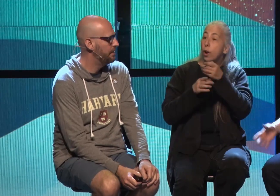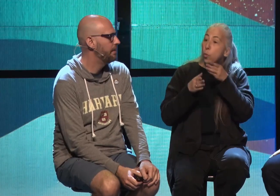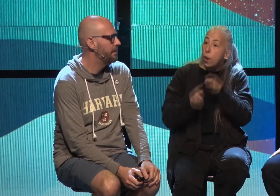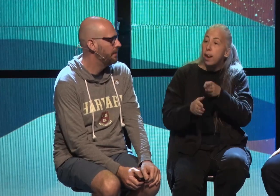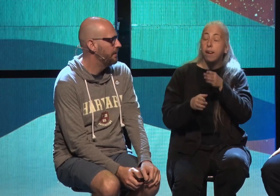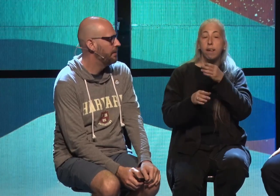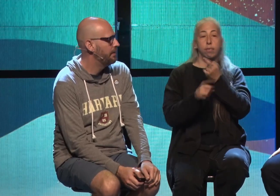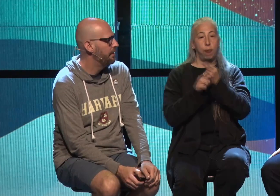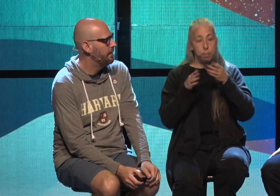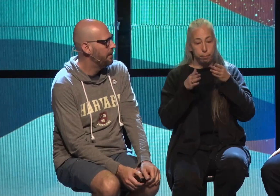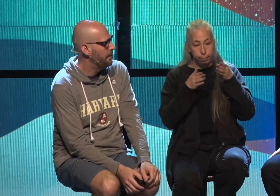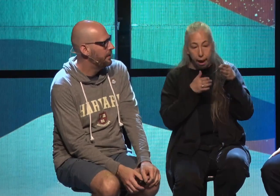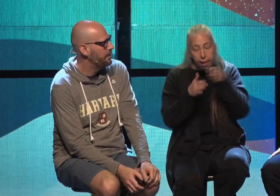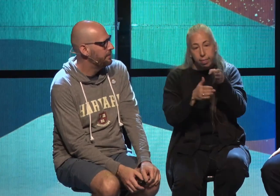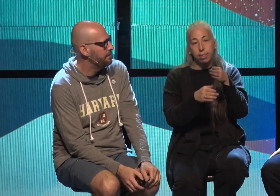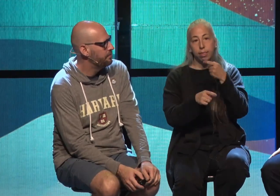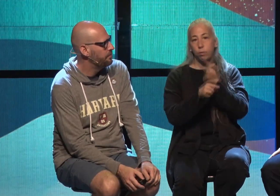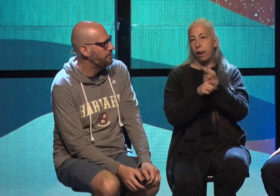right path.